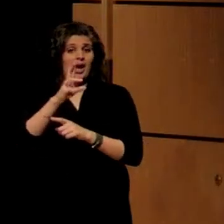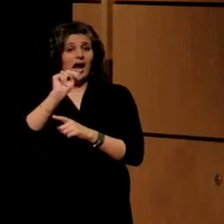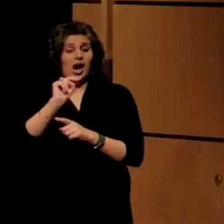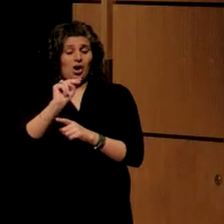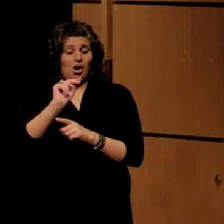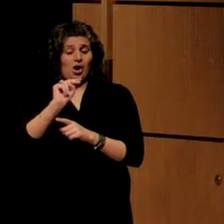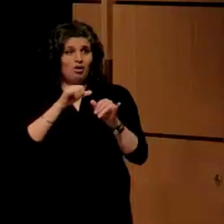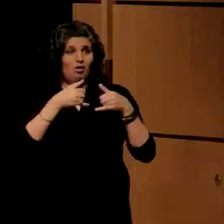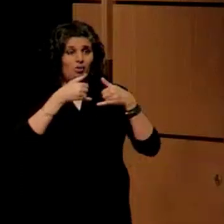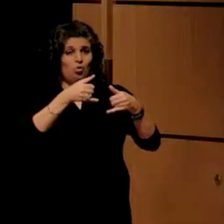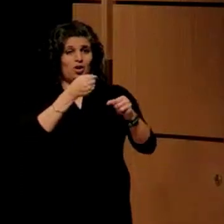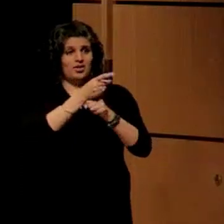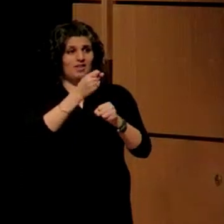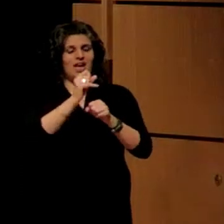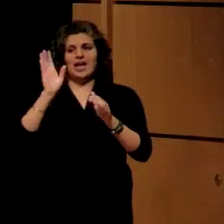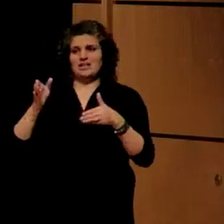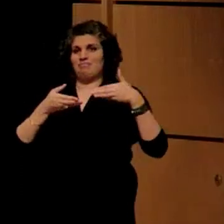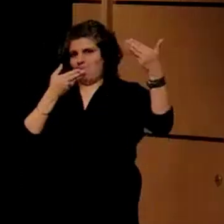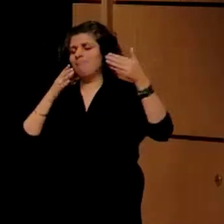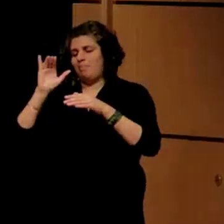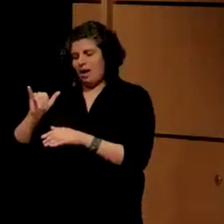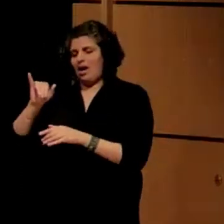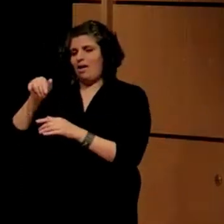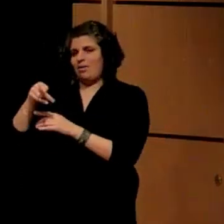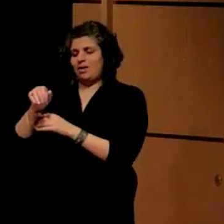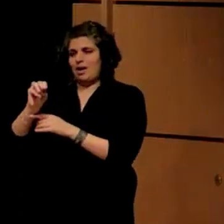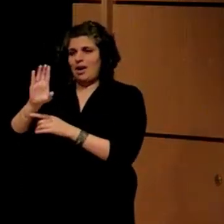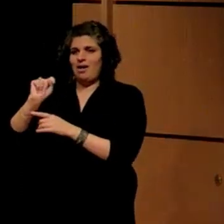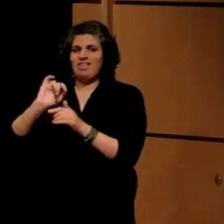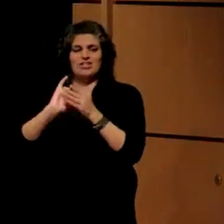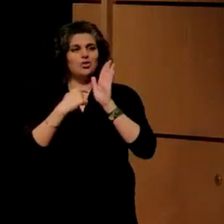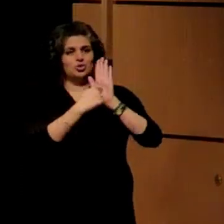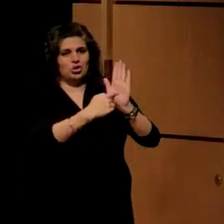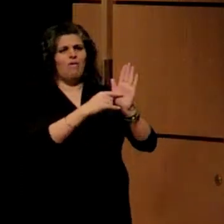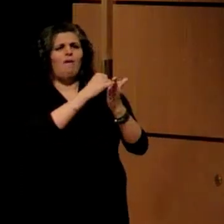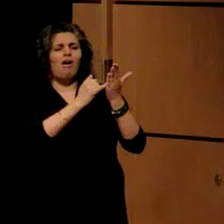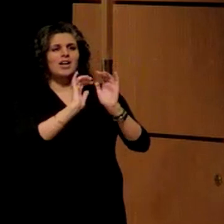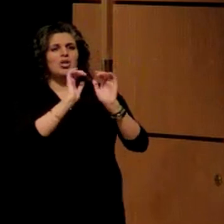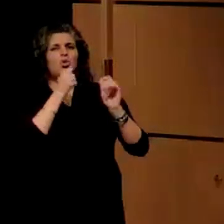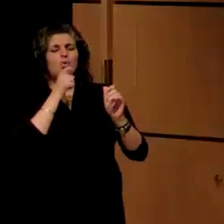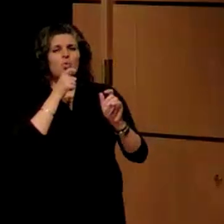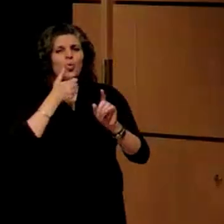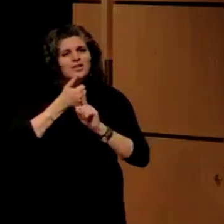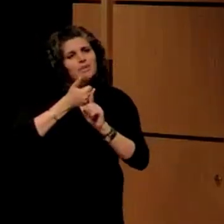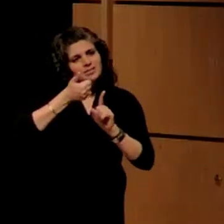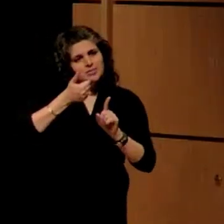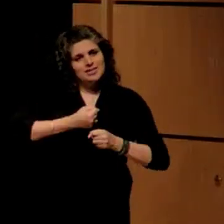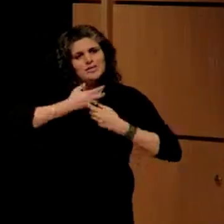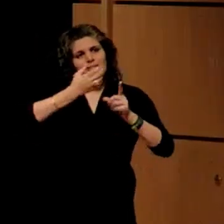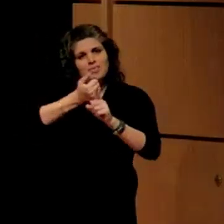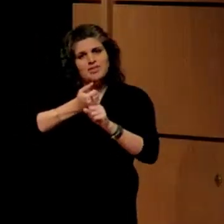Cutt, is also reflective of our goal to celebrate artists who express themselves across mediums.